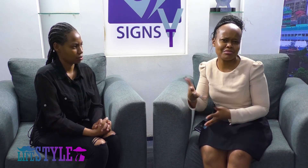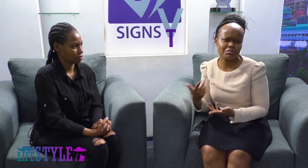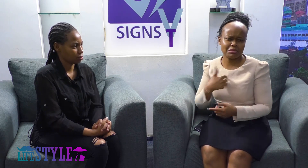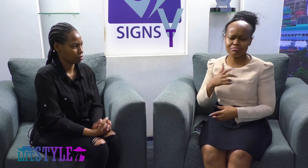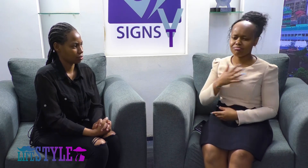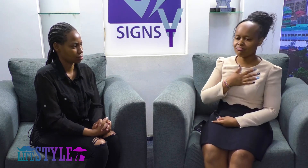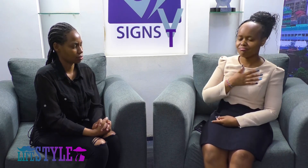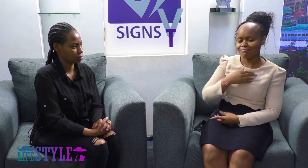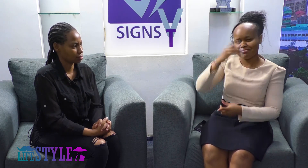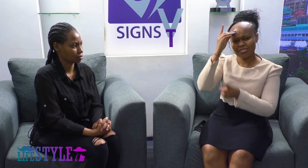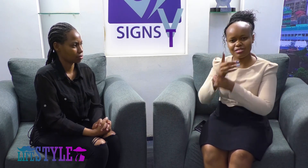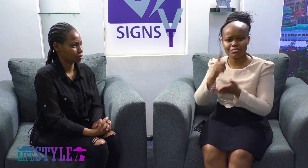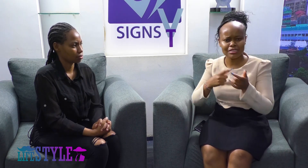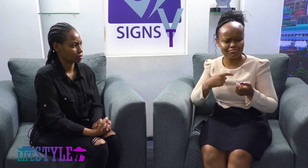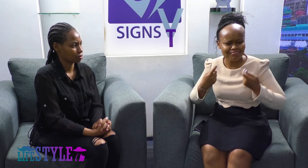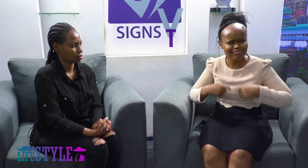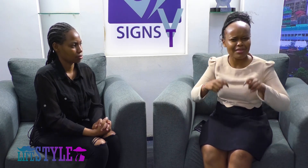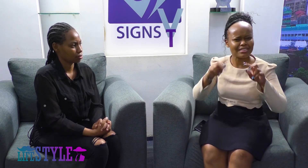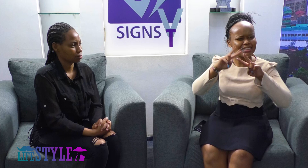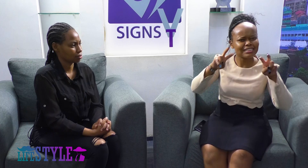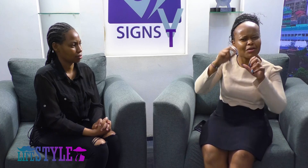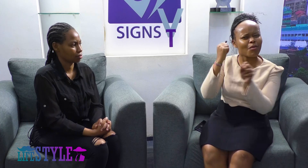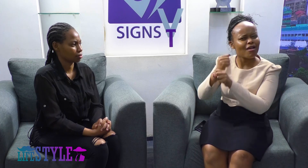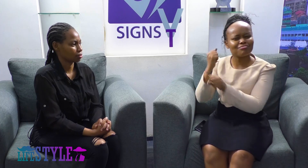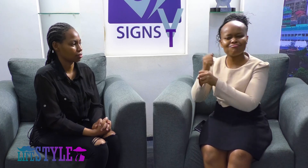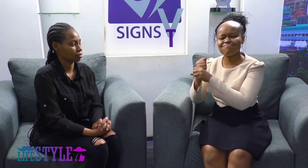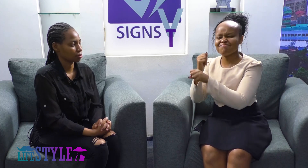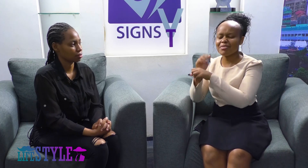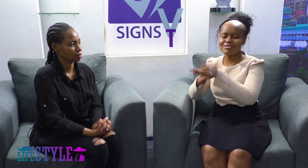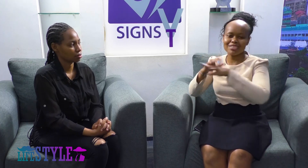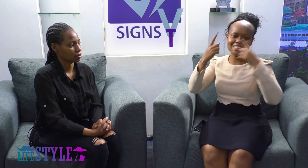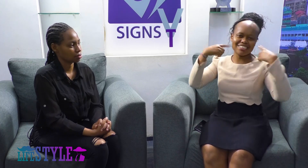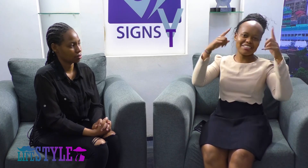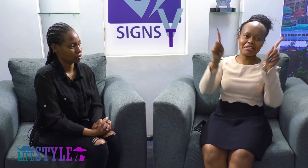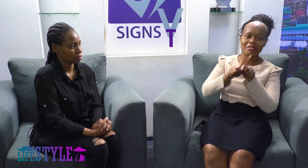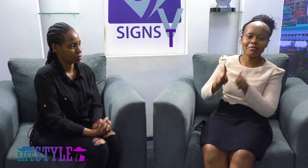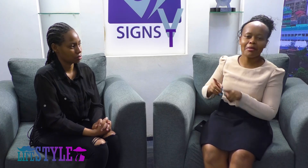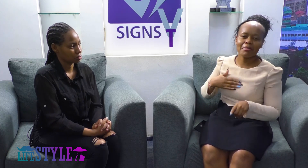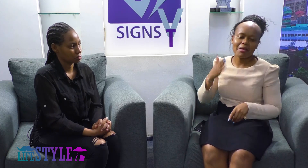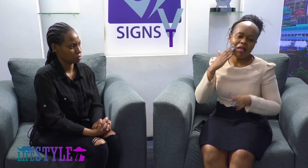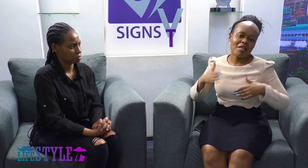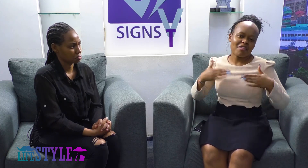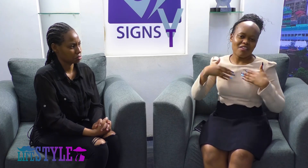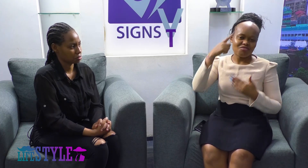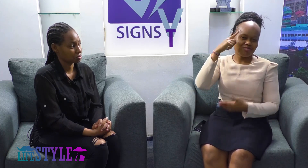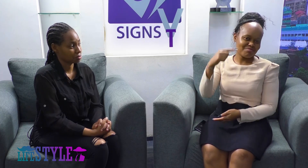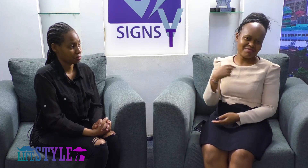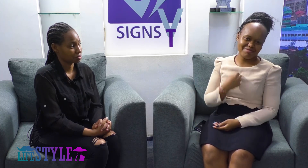And my mother's earning was not that high. It was a low earning. So she worked hard for